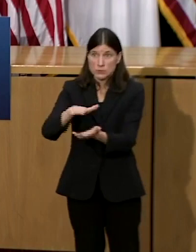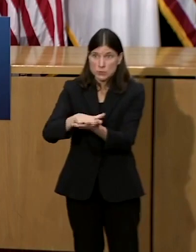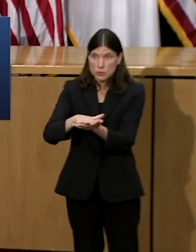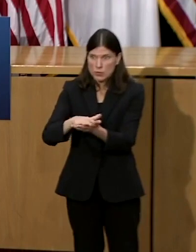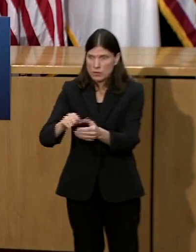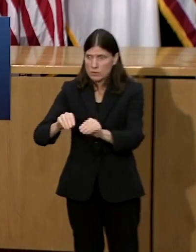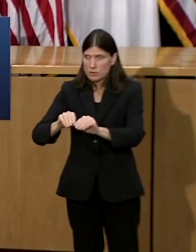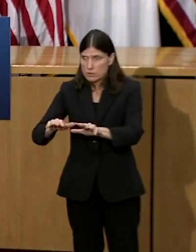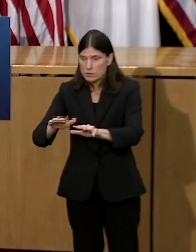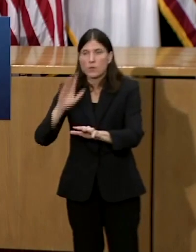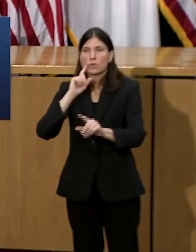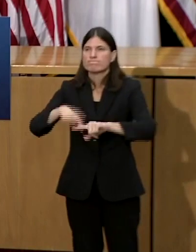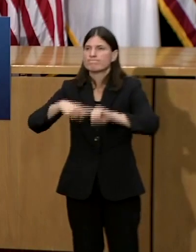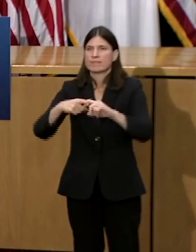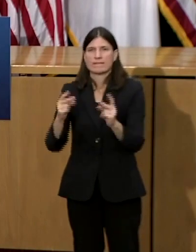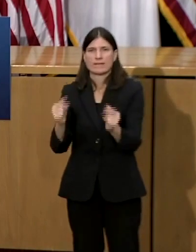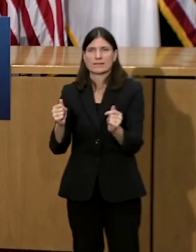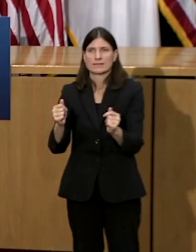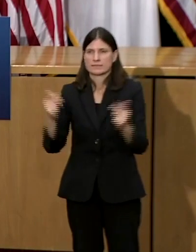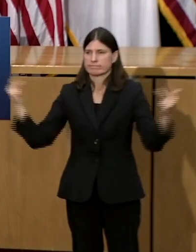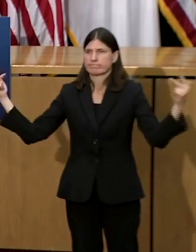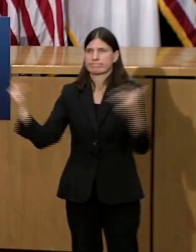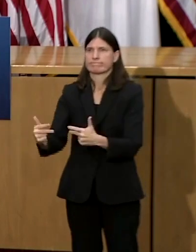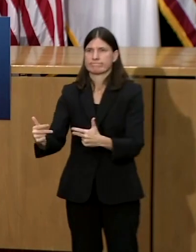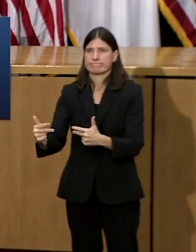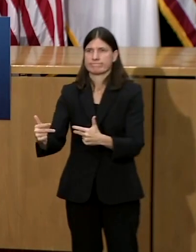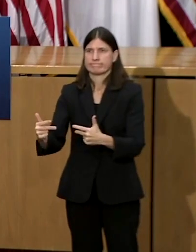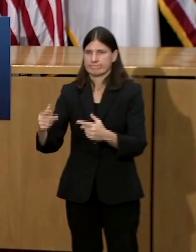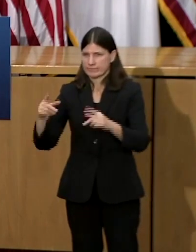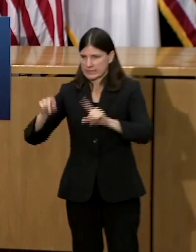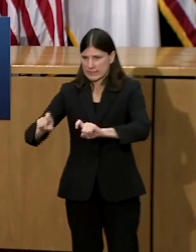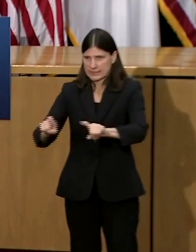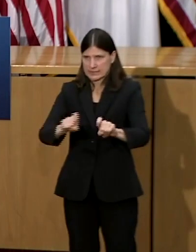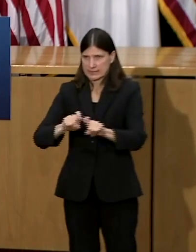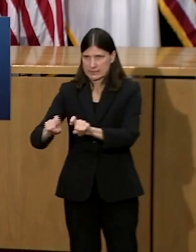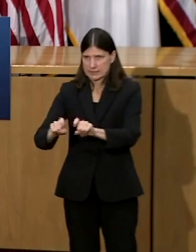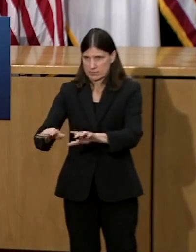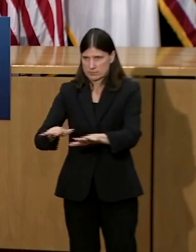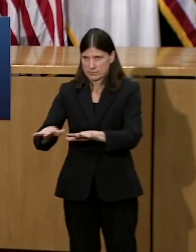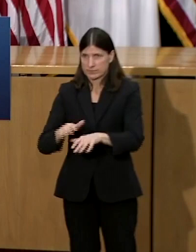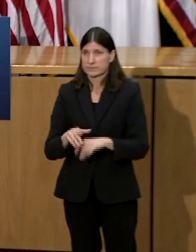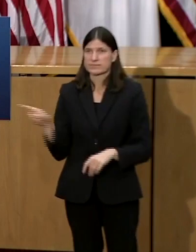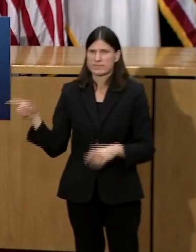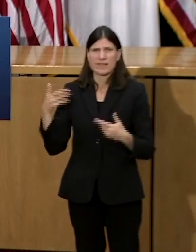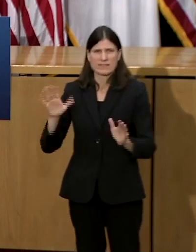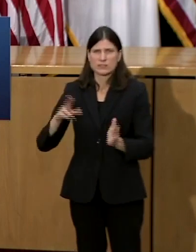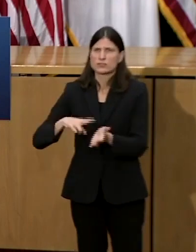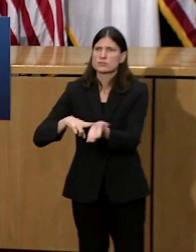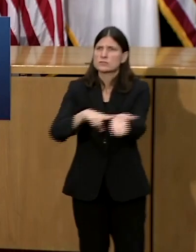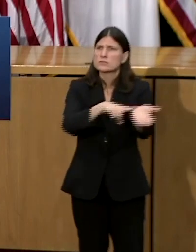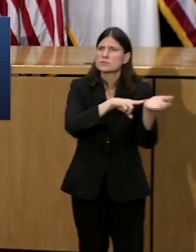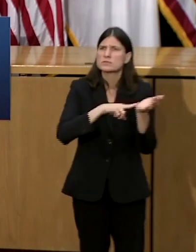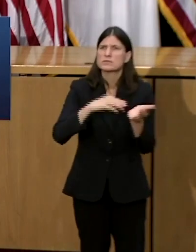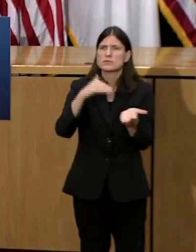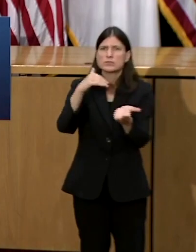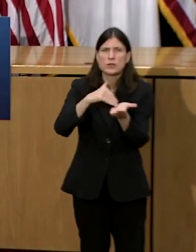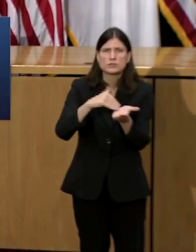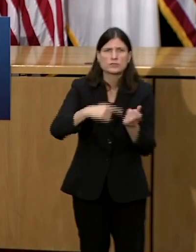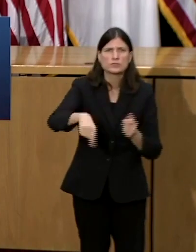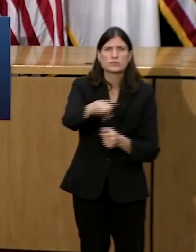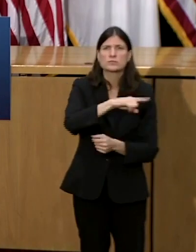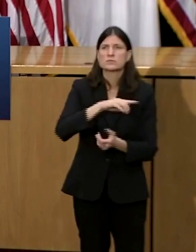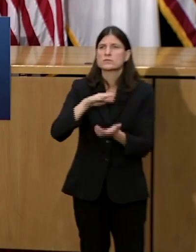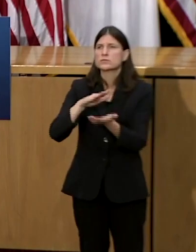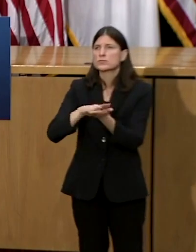have worked with school nurses, superintendents, and school committees to keep children and school staff safe during reopening. There are countless